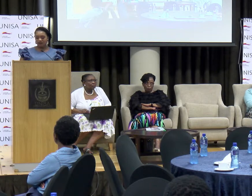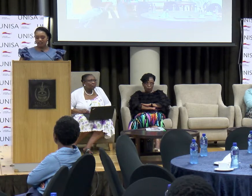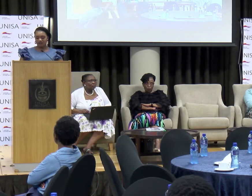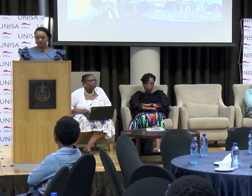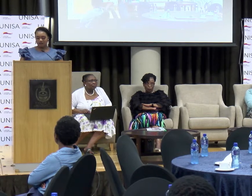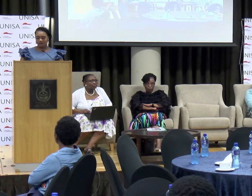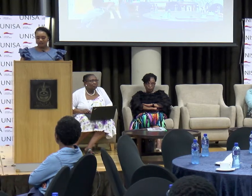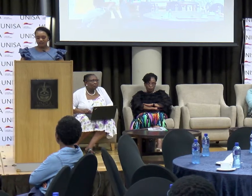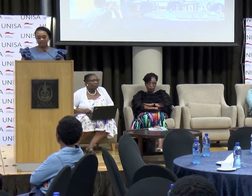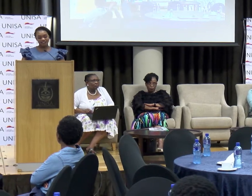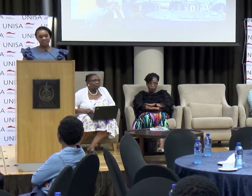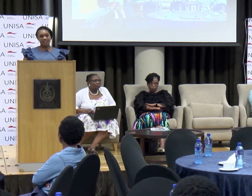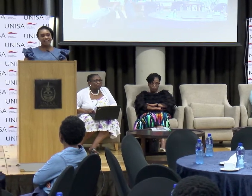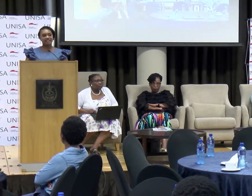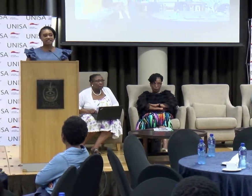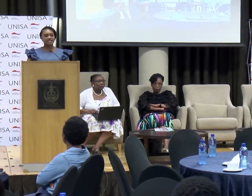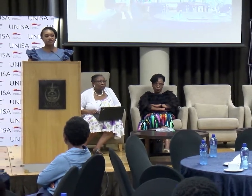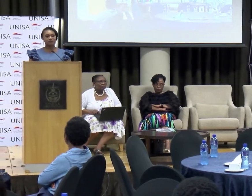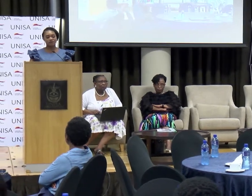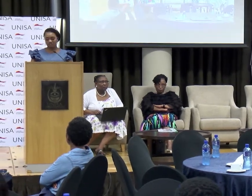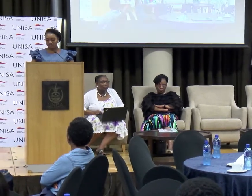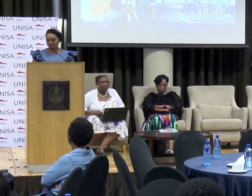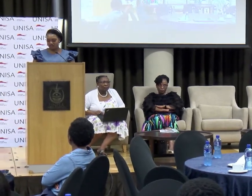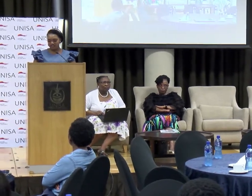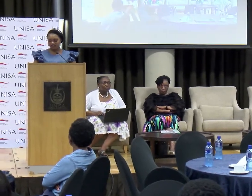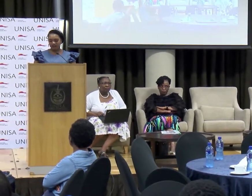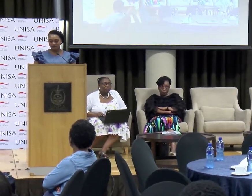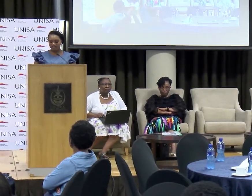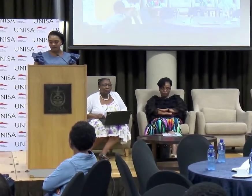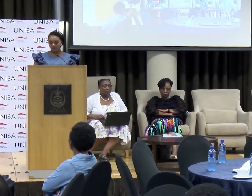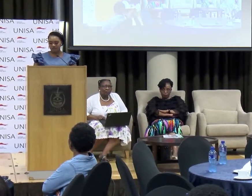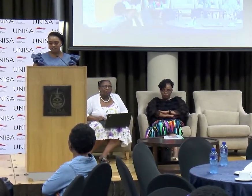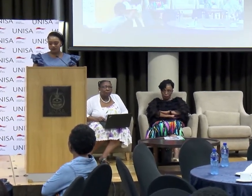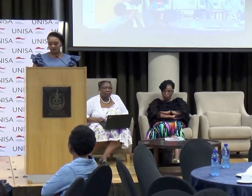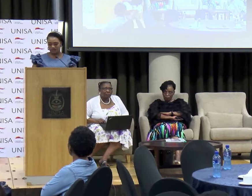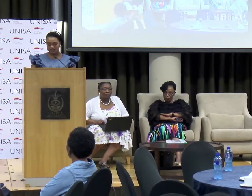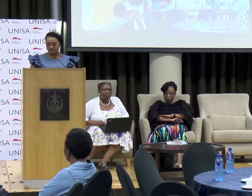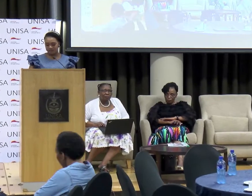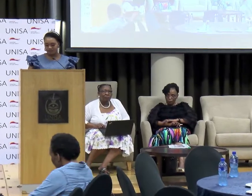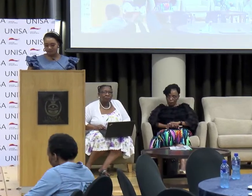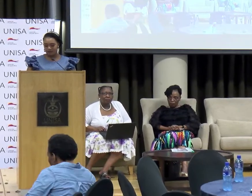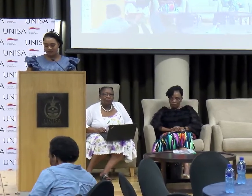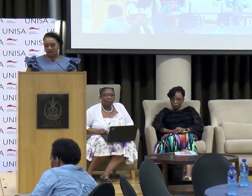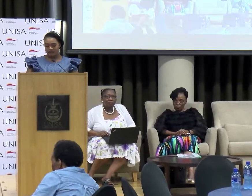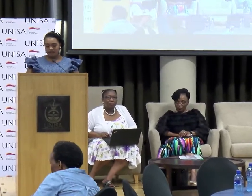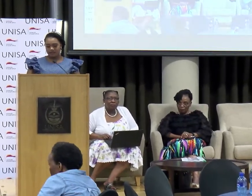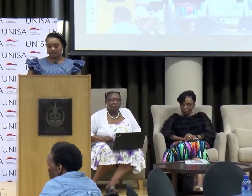and the College of Education and Transformation, Curriculum Transformation Unit.